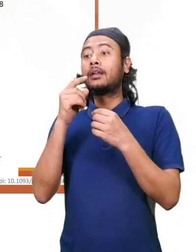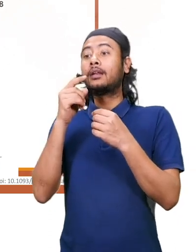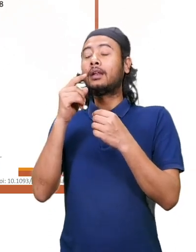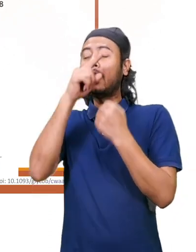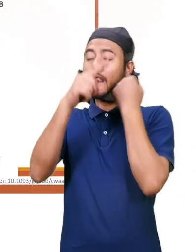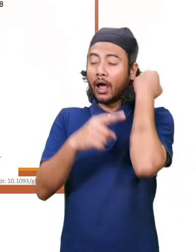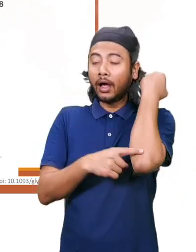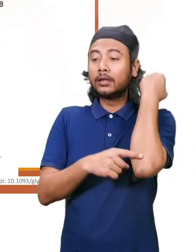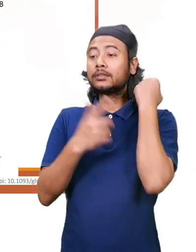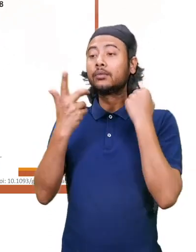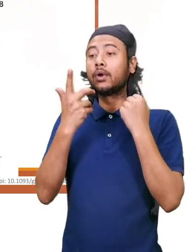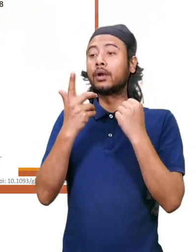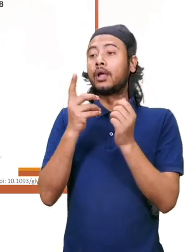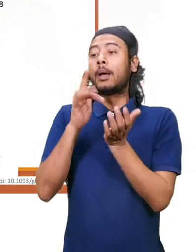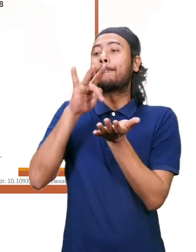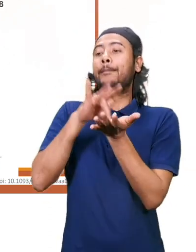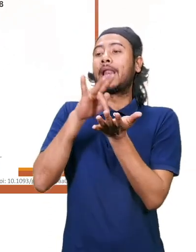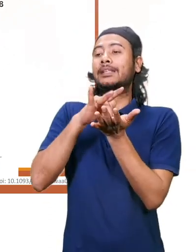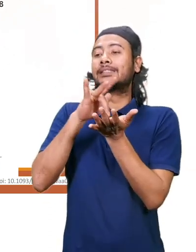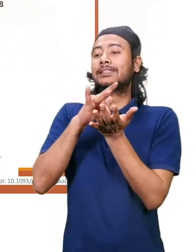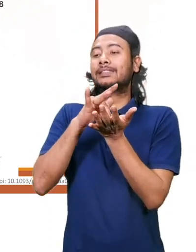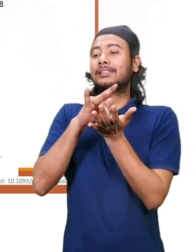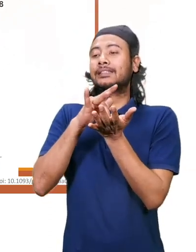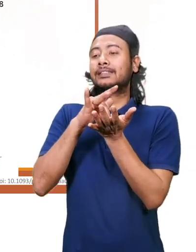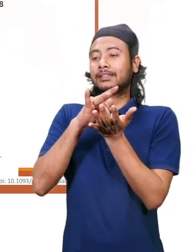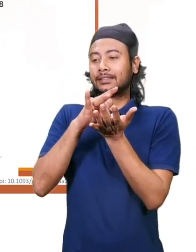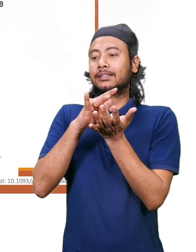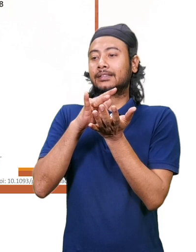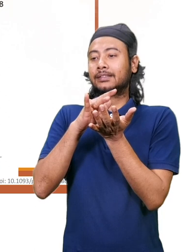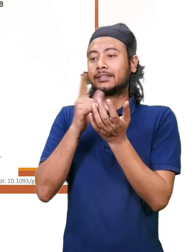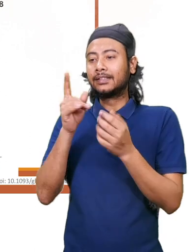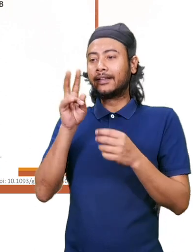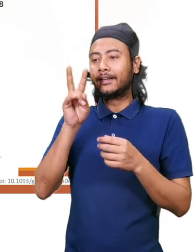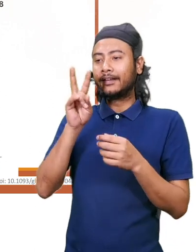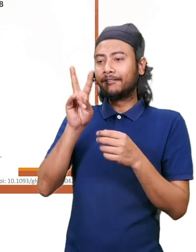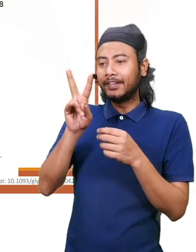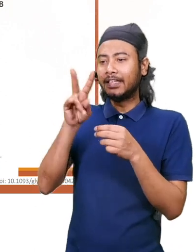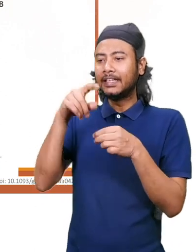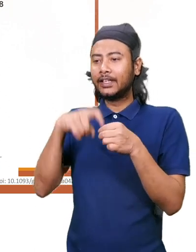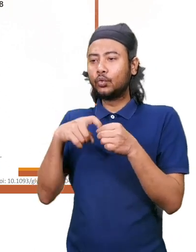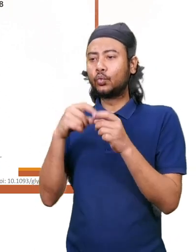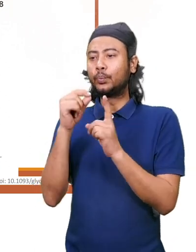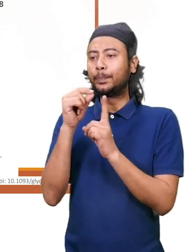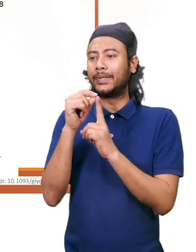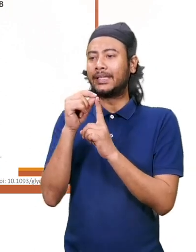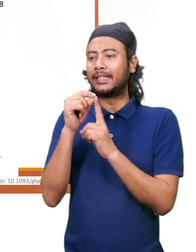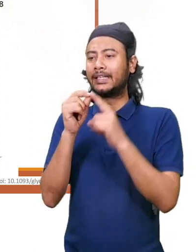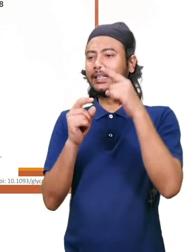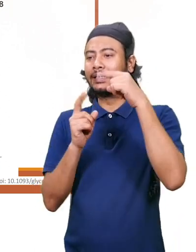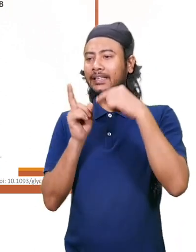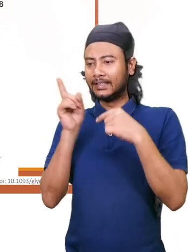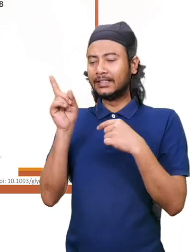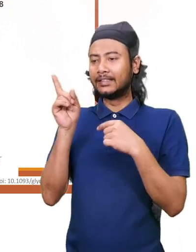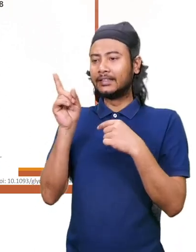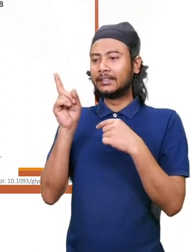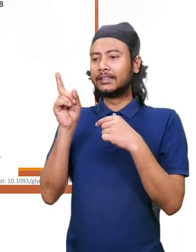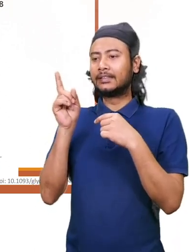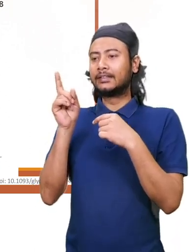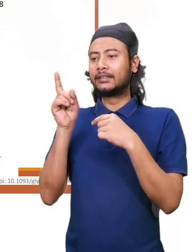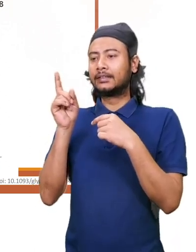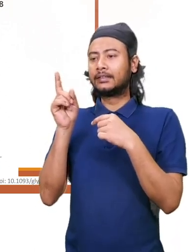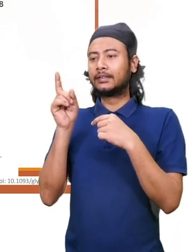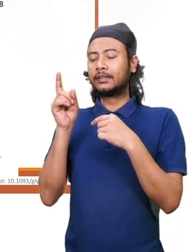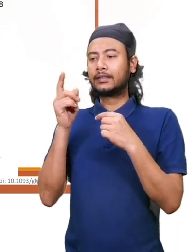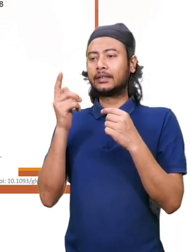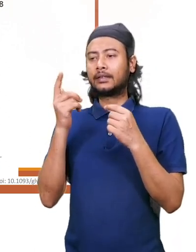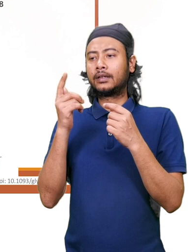And the final information is about the site of glycosylation. So for example, in this peptide of